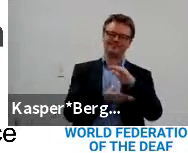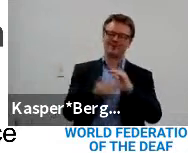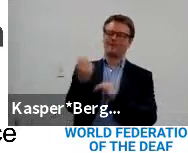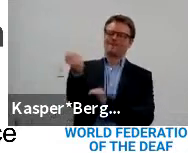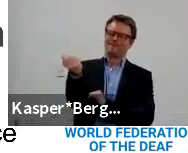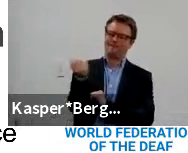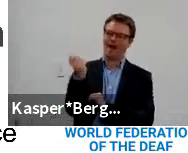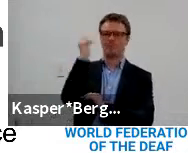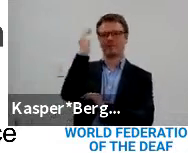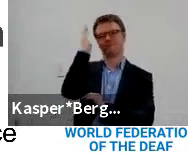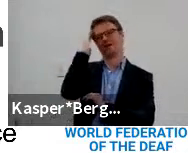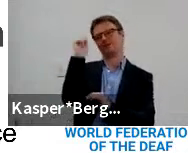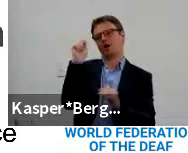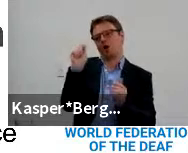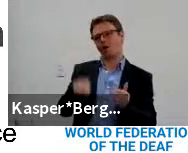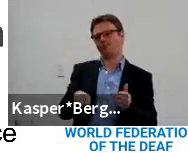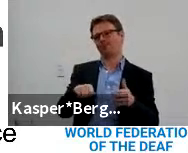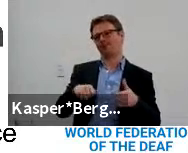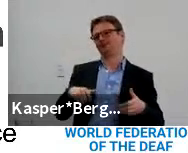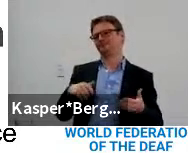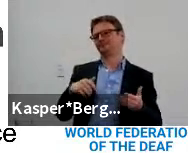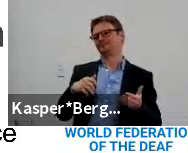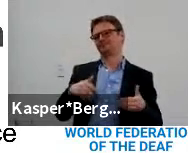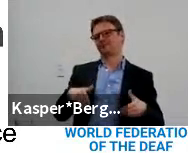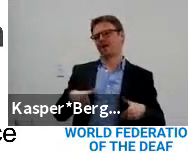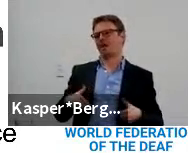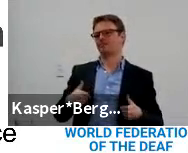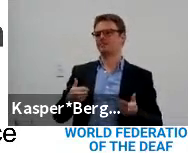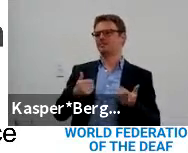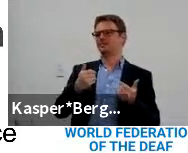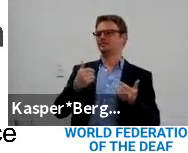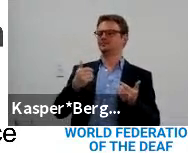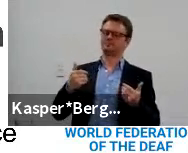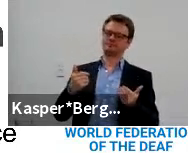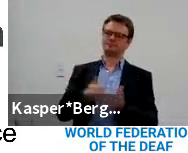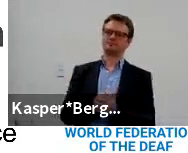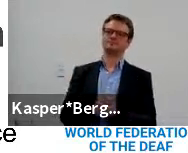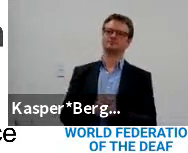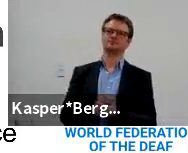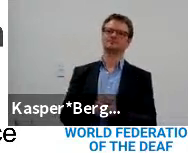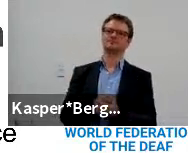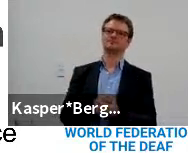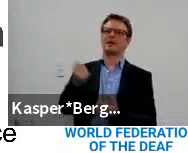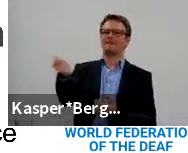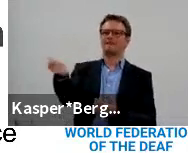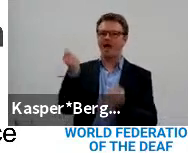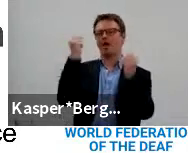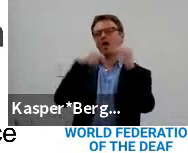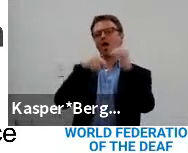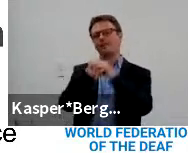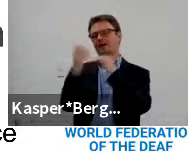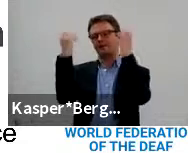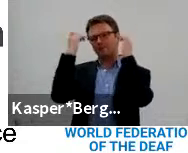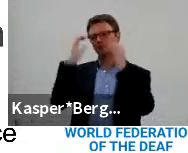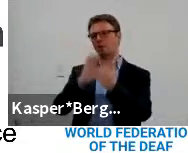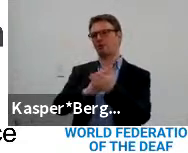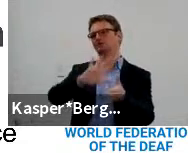communication, because they have a lack of basic knowledge regarding healthcare